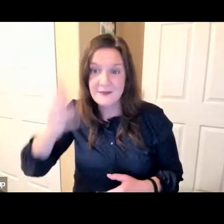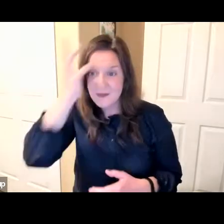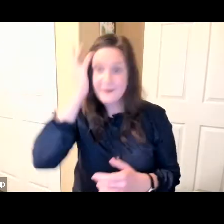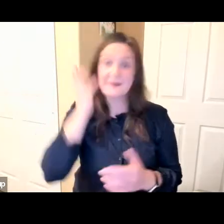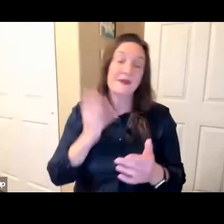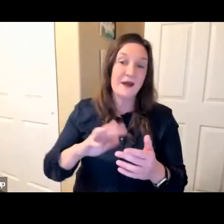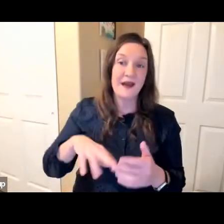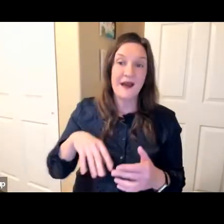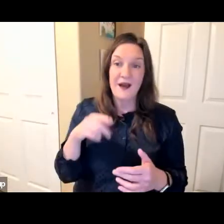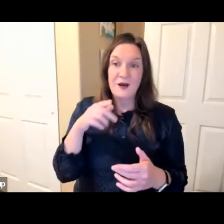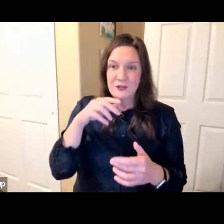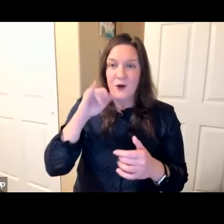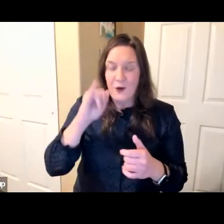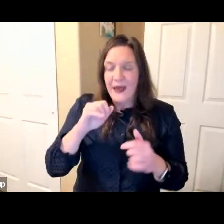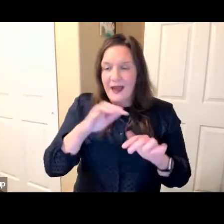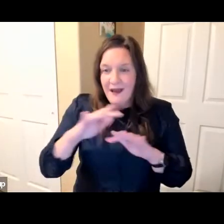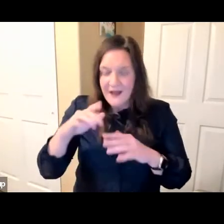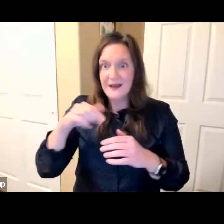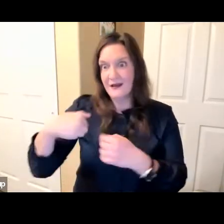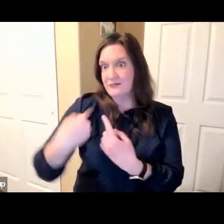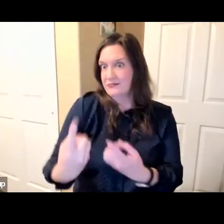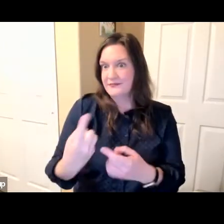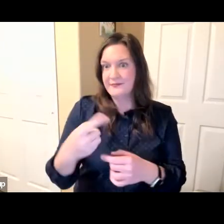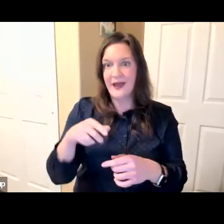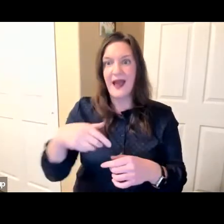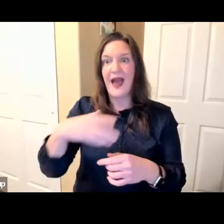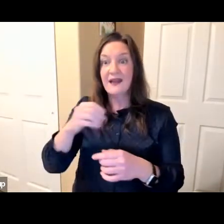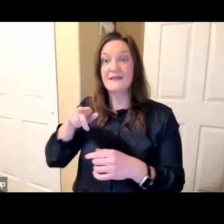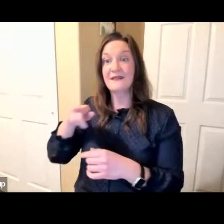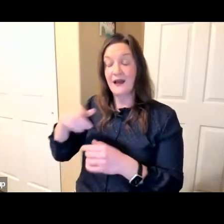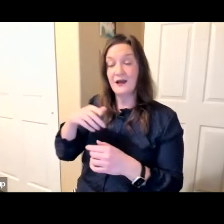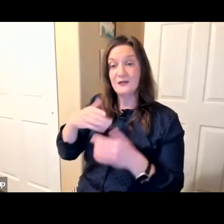to ensure that they are not abused or neglected.